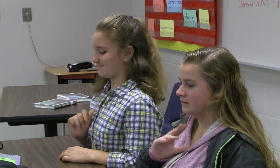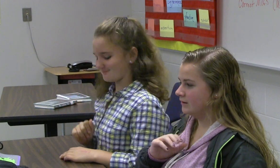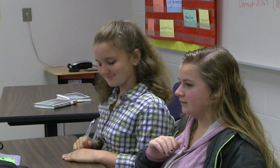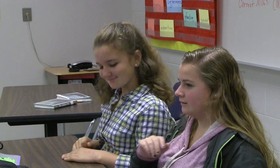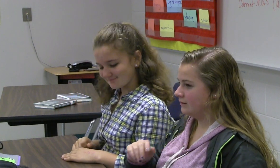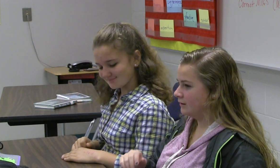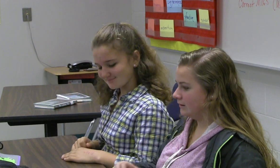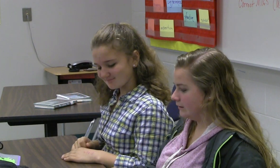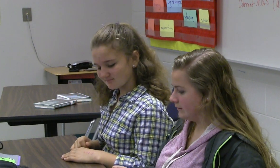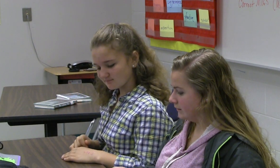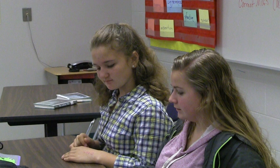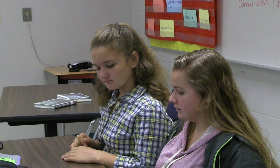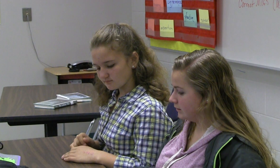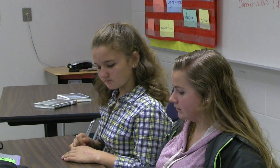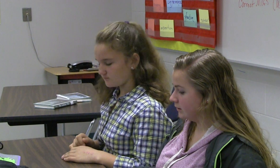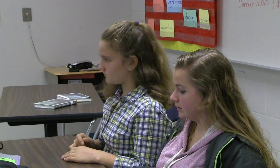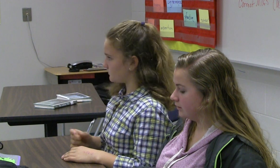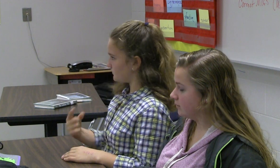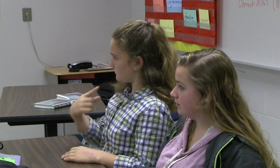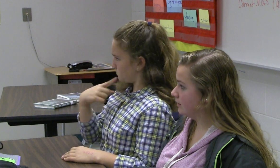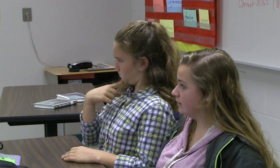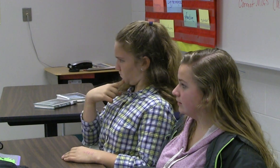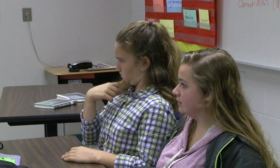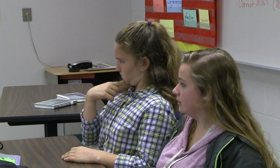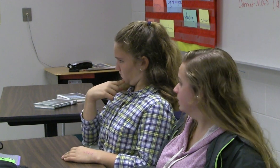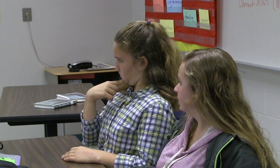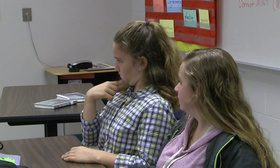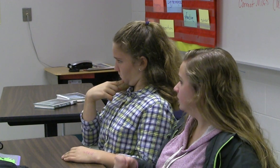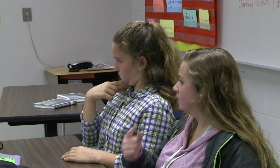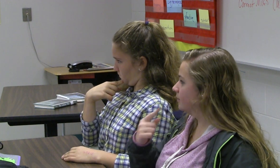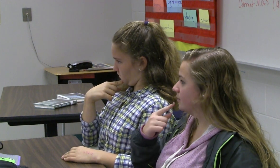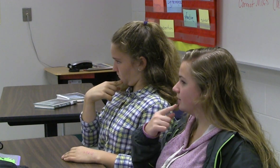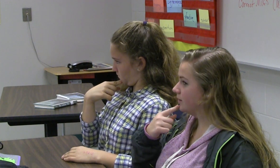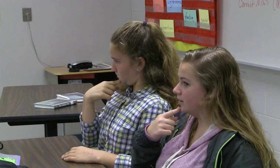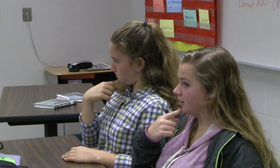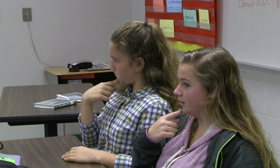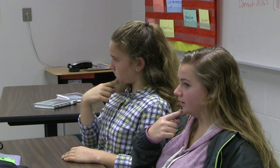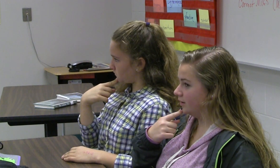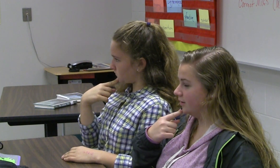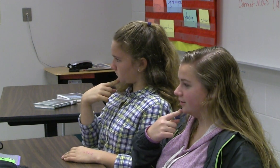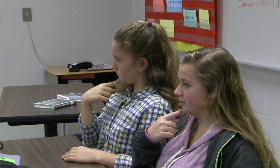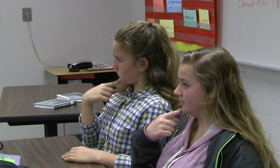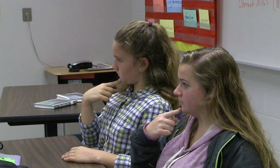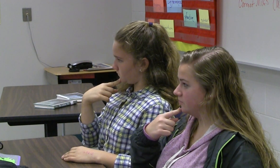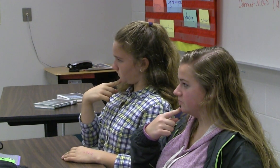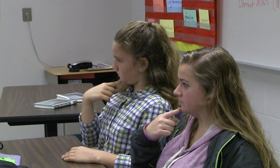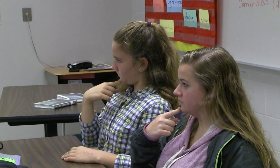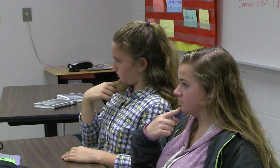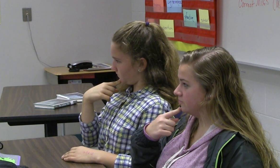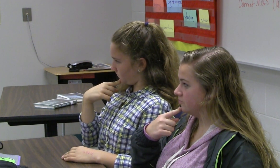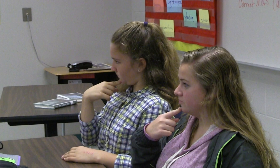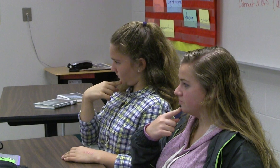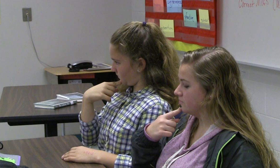disappointed,